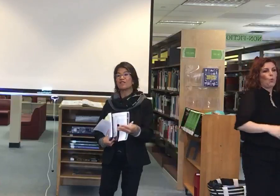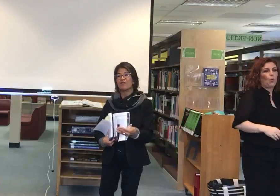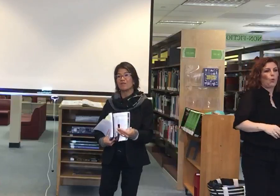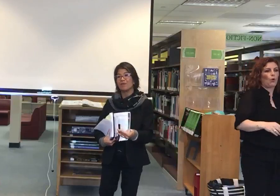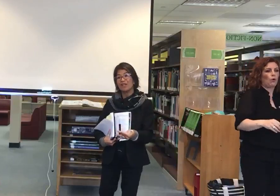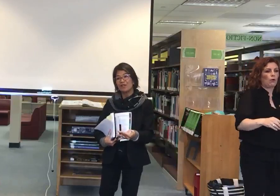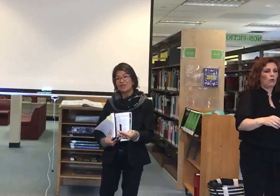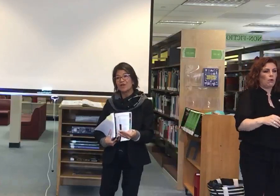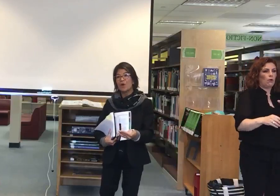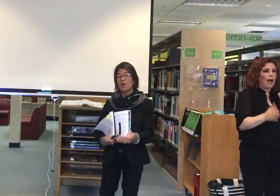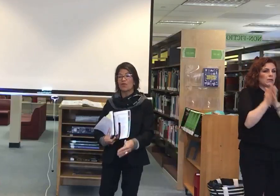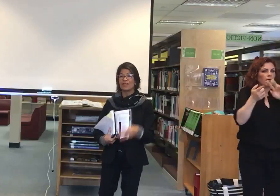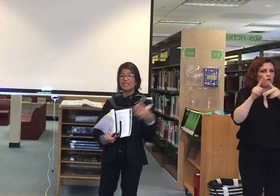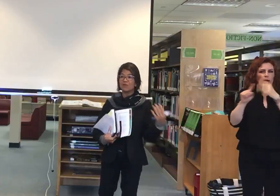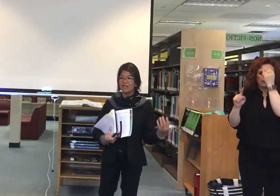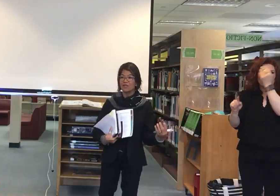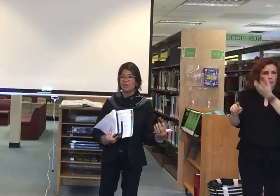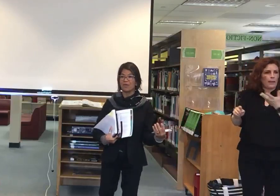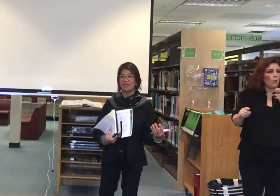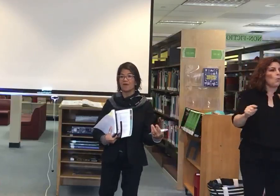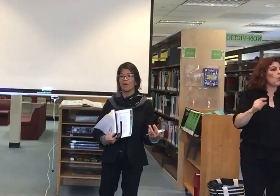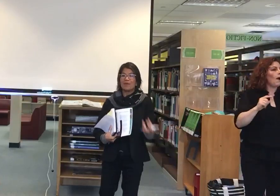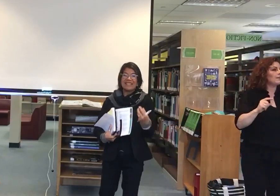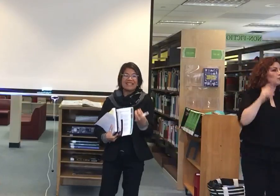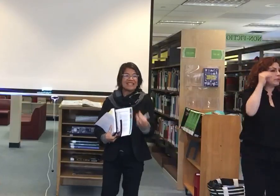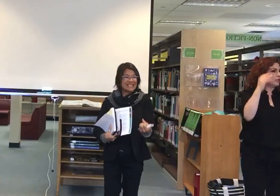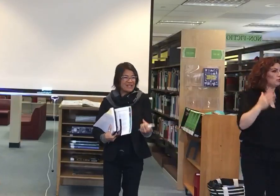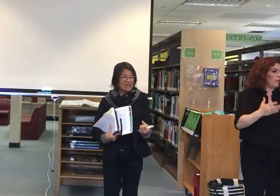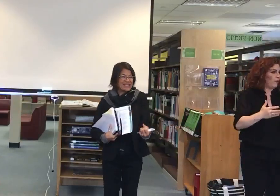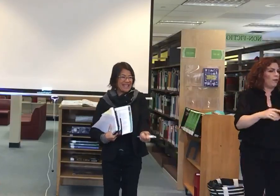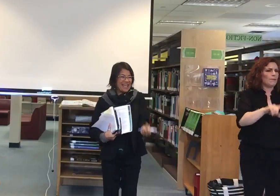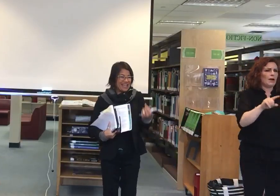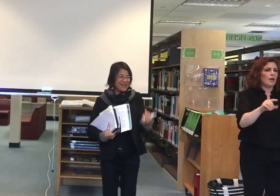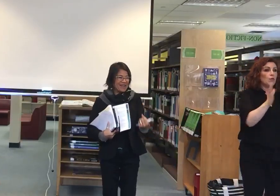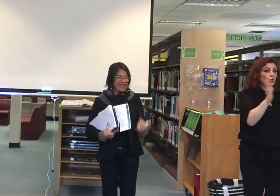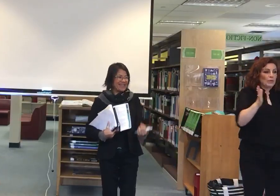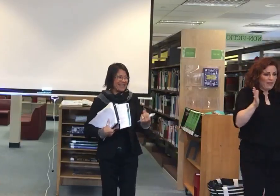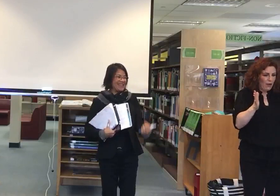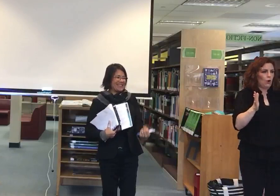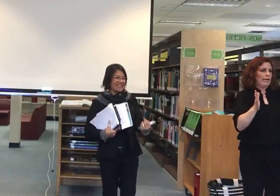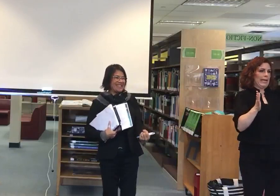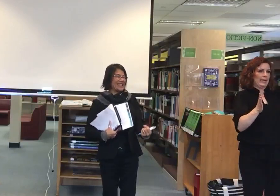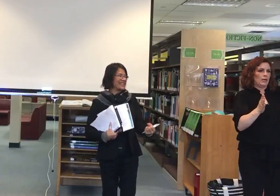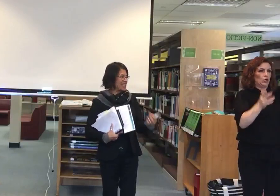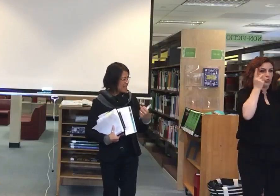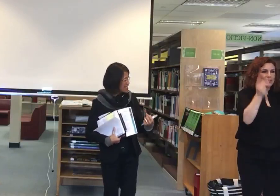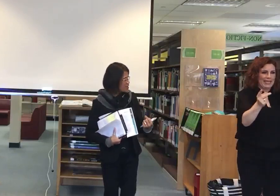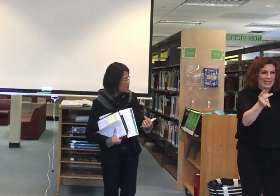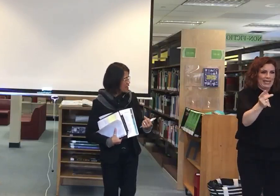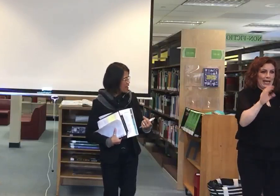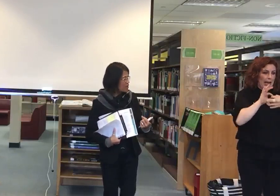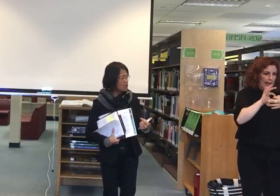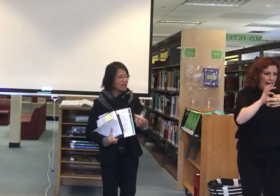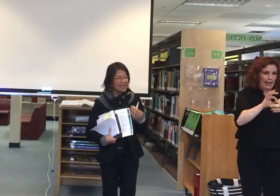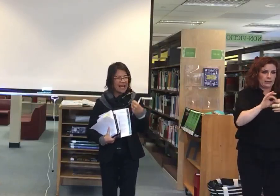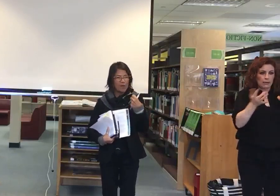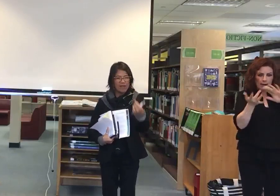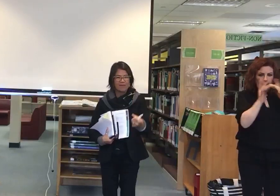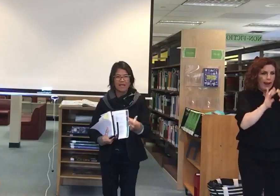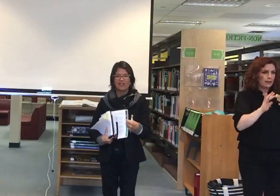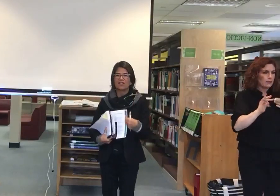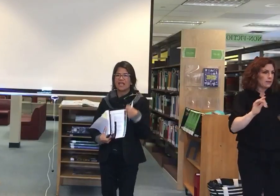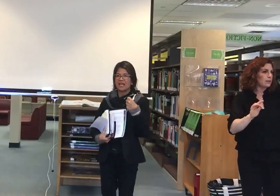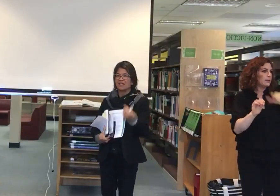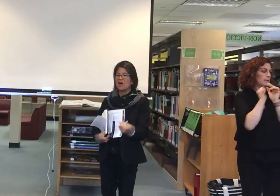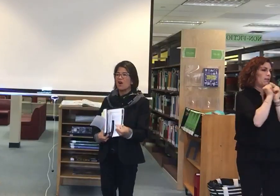get the information from peers, or their itinerant teacher would be there. But we needed the students, you know, in the seats and connecting to one another and really